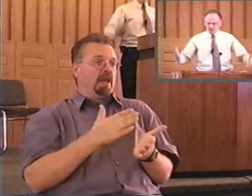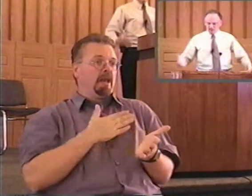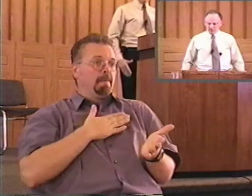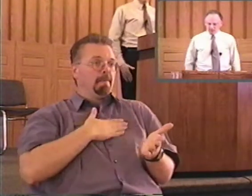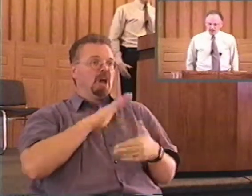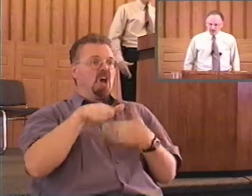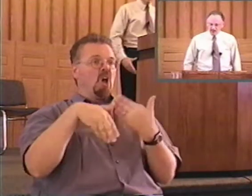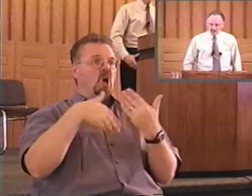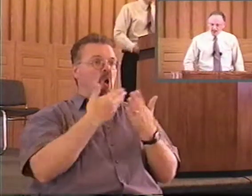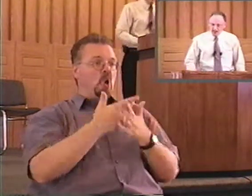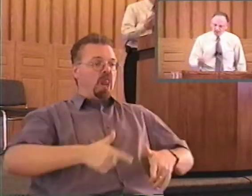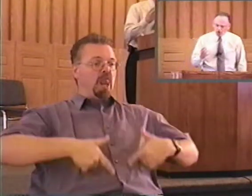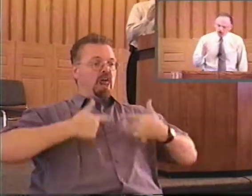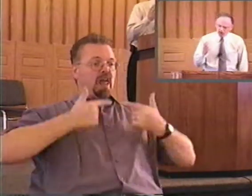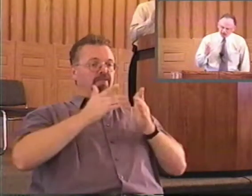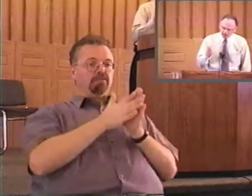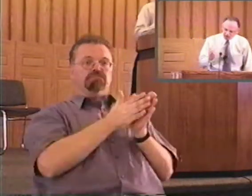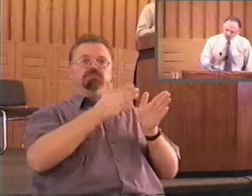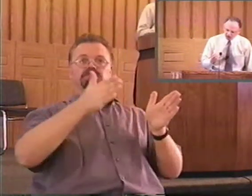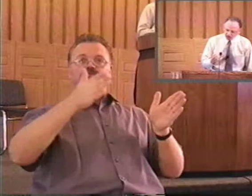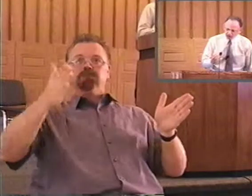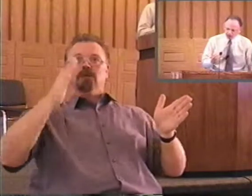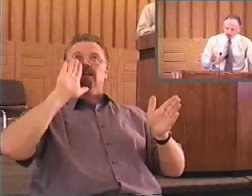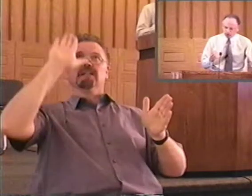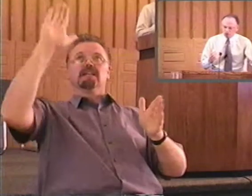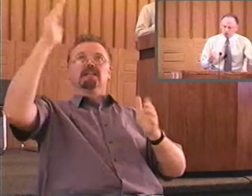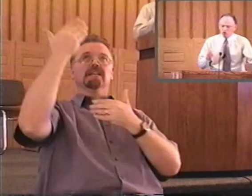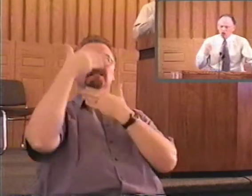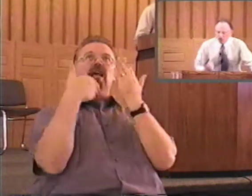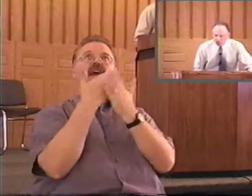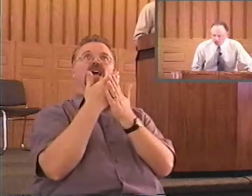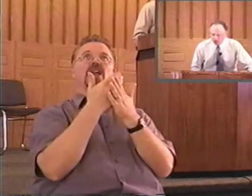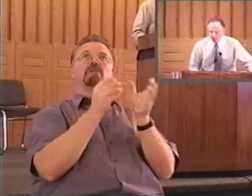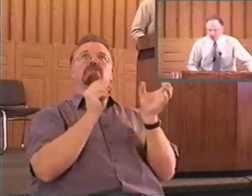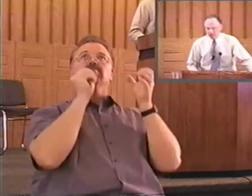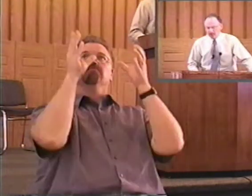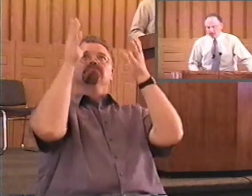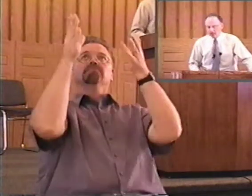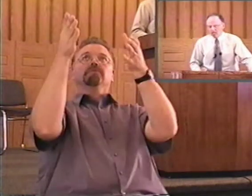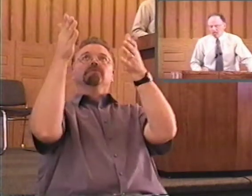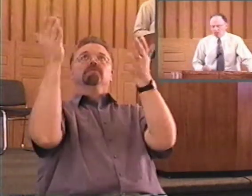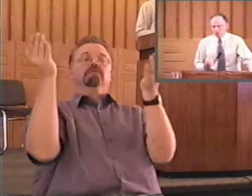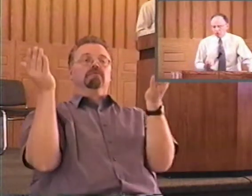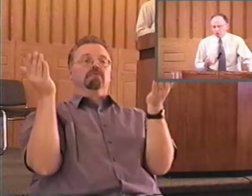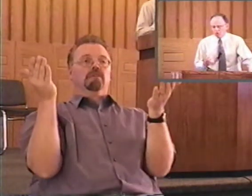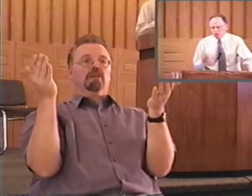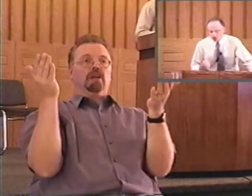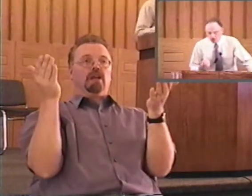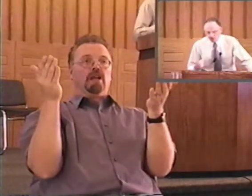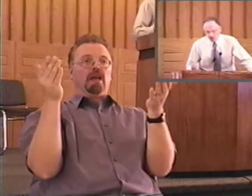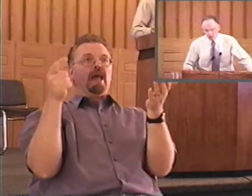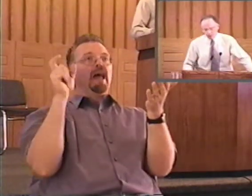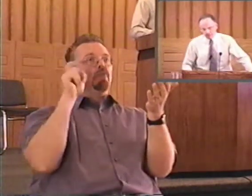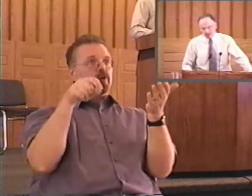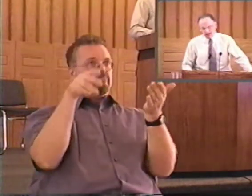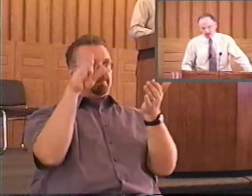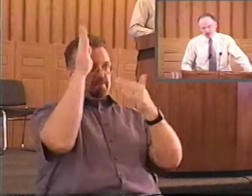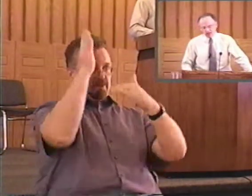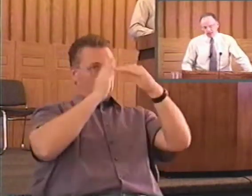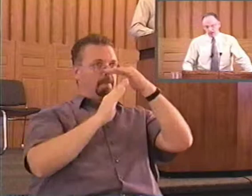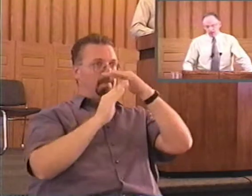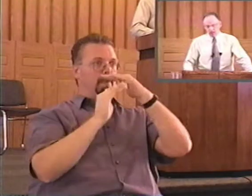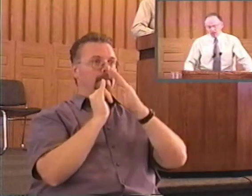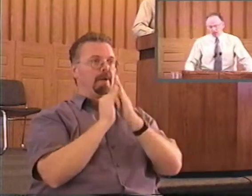existence is in his hand. And there ought to be a sense in which we're humbled by that, and which we tremble